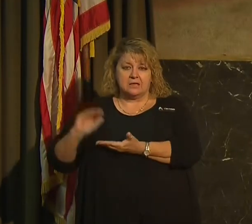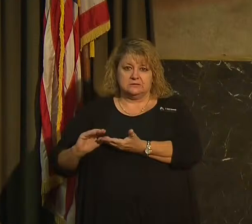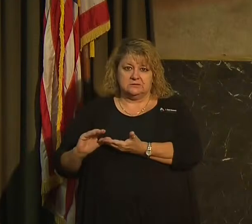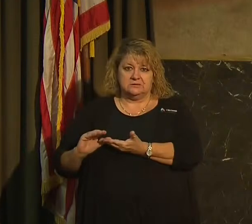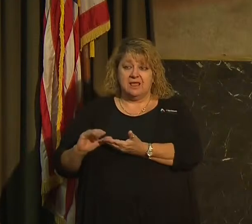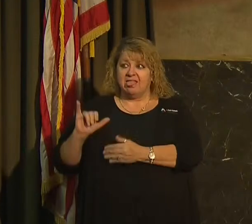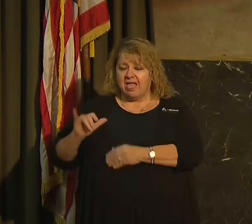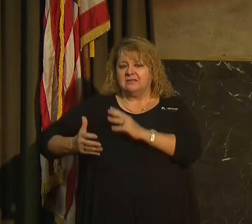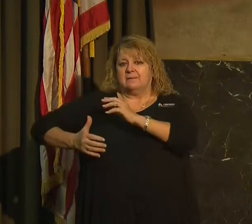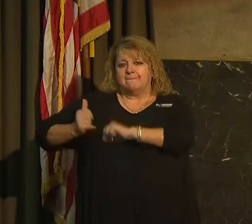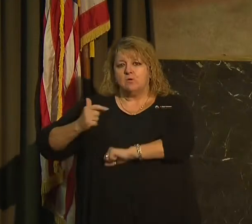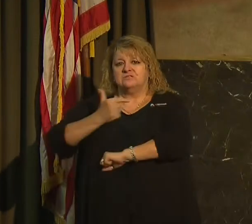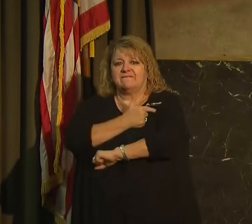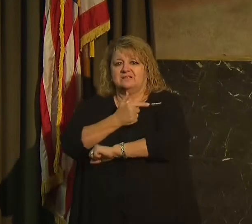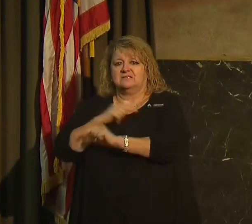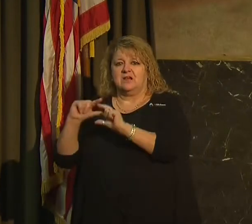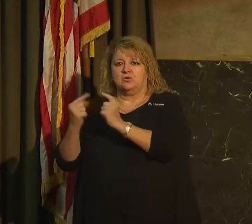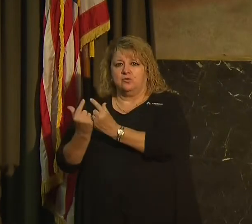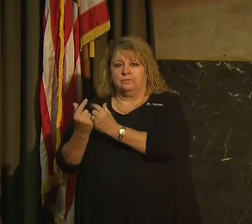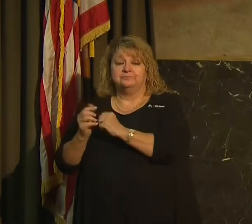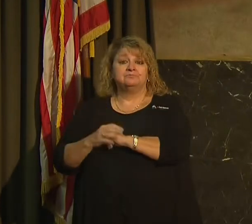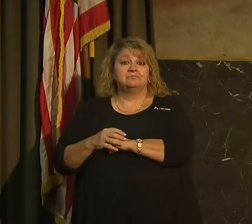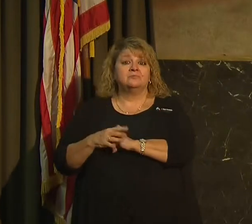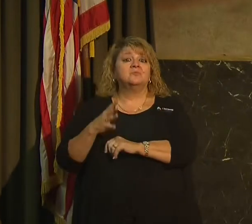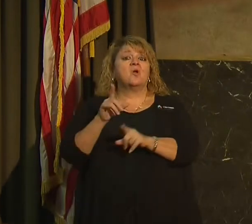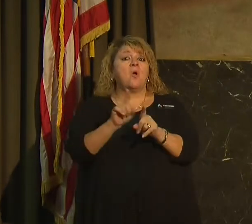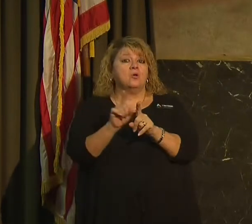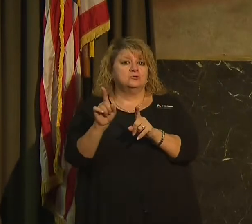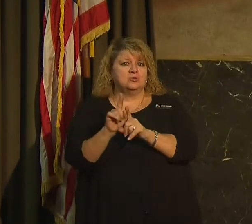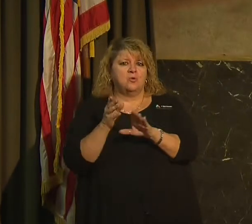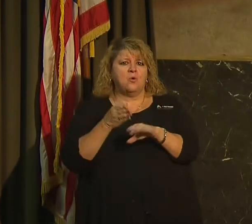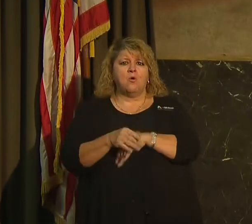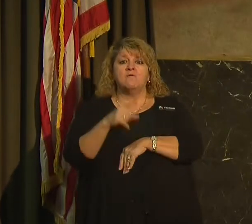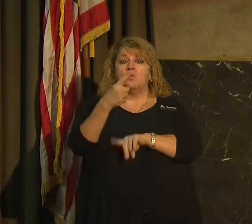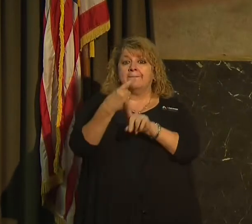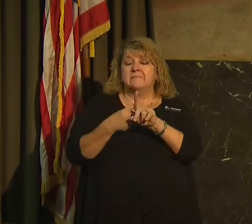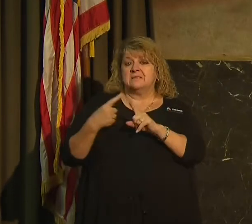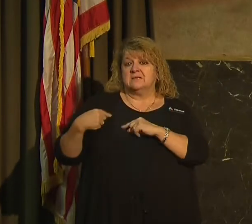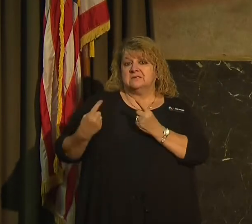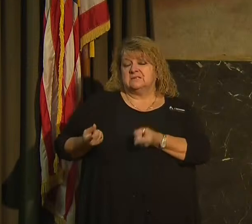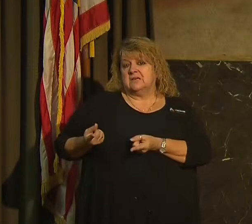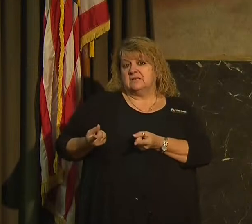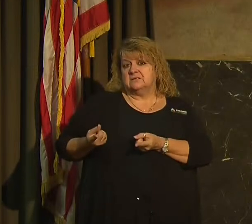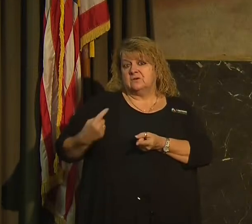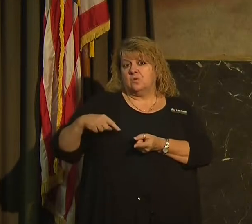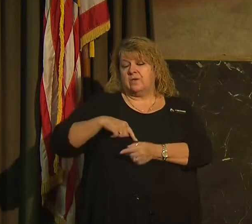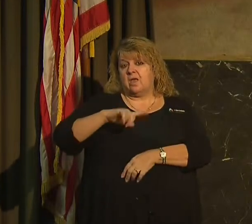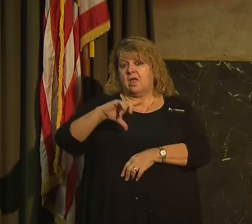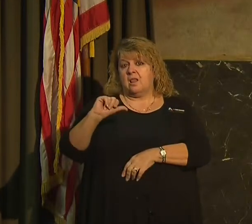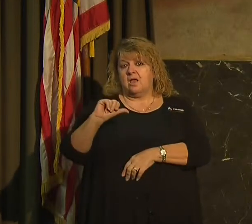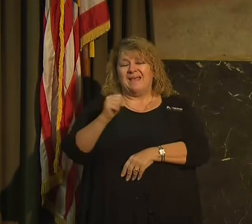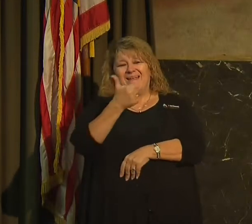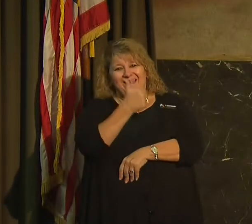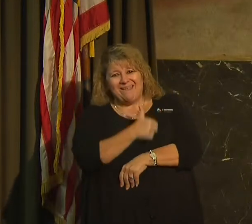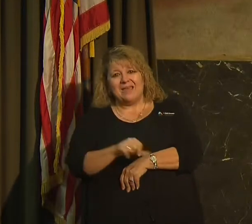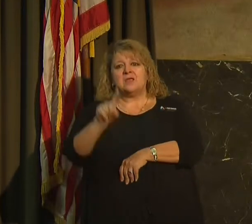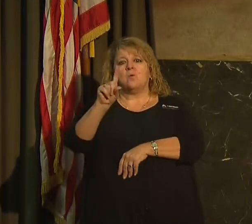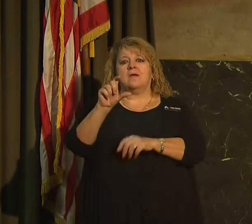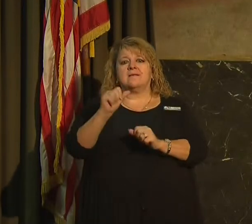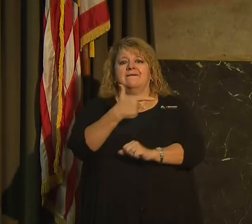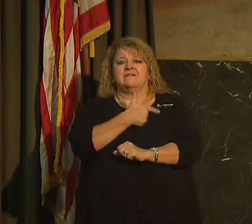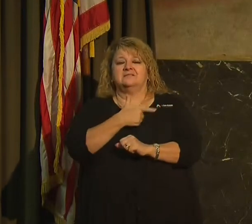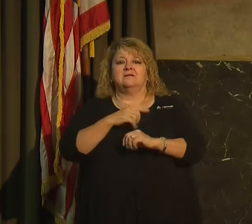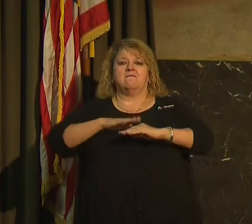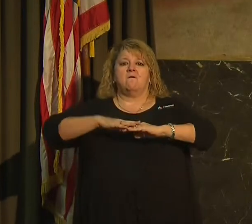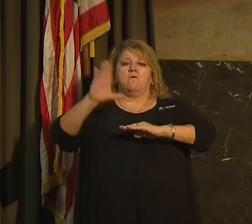And it's now been more than a month since Louisiana opened up vaccine eligibility to everyone 16 and